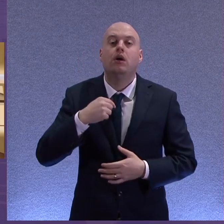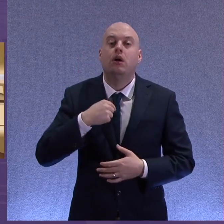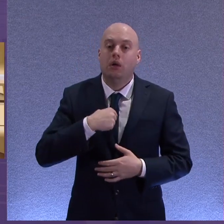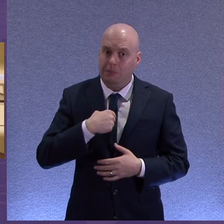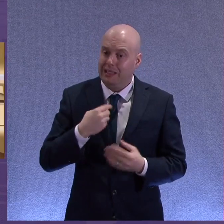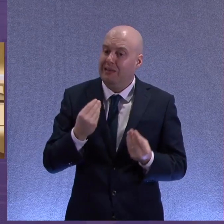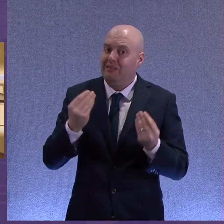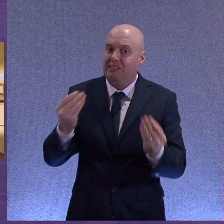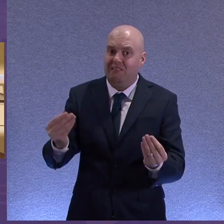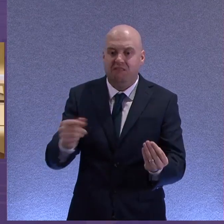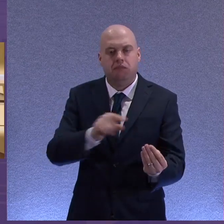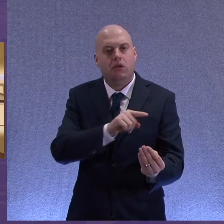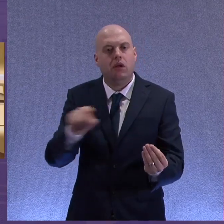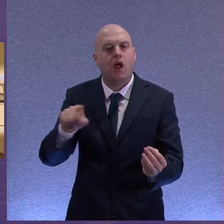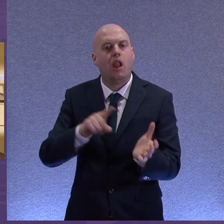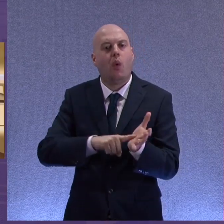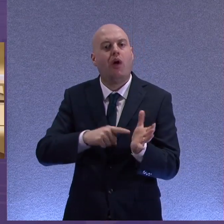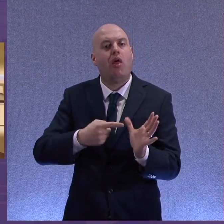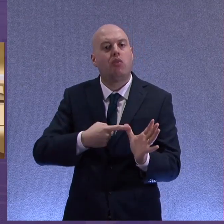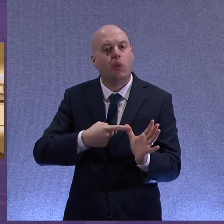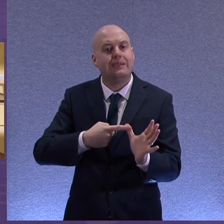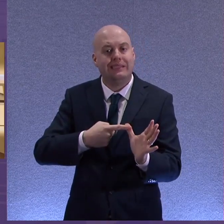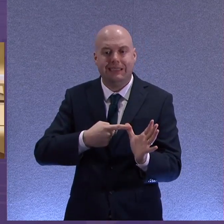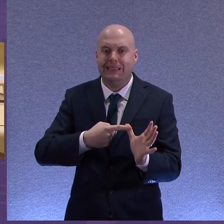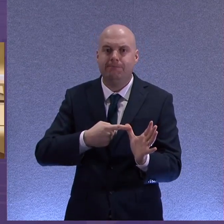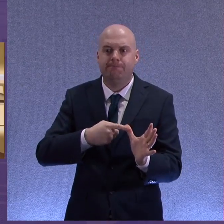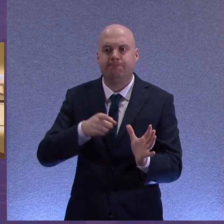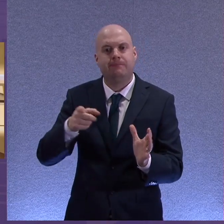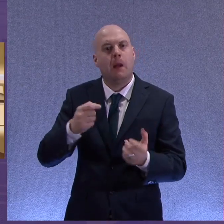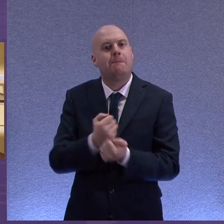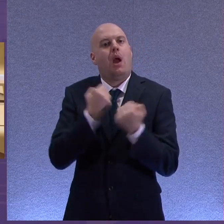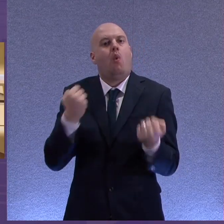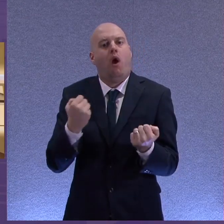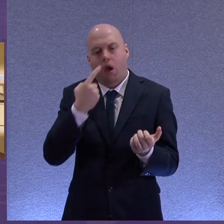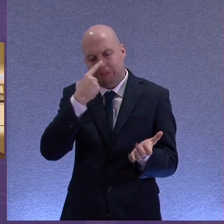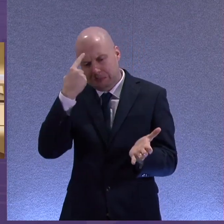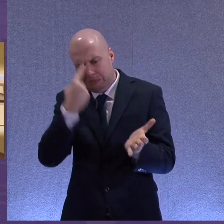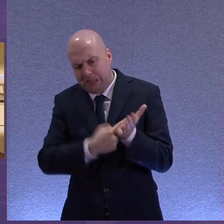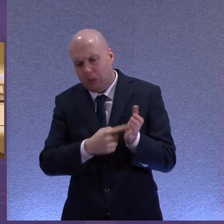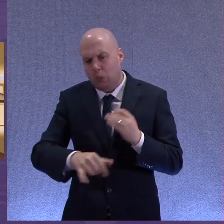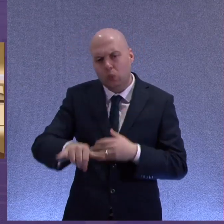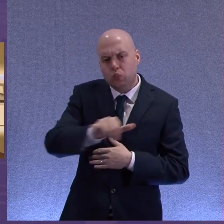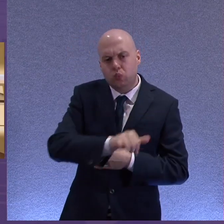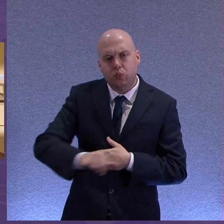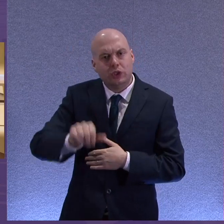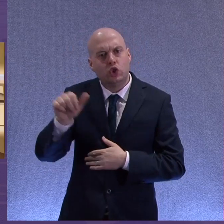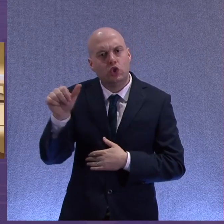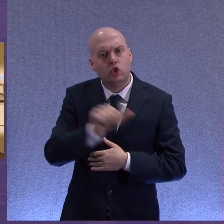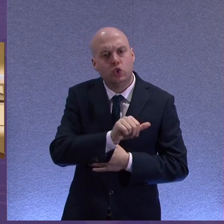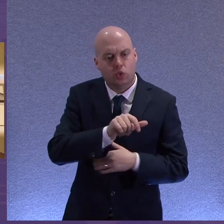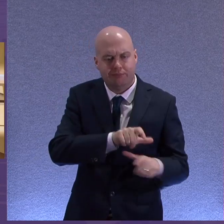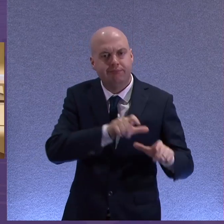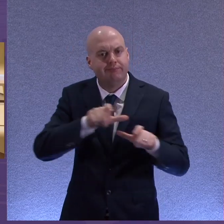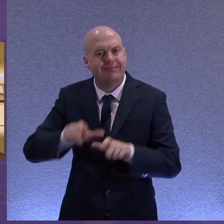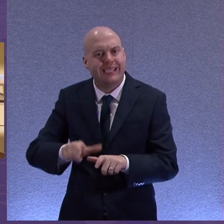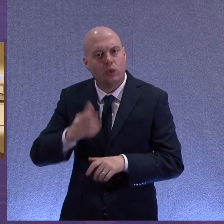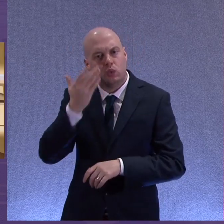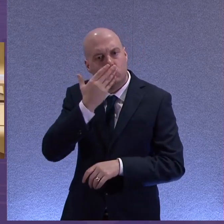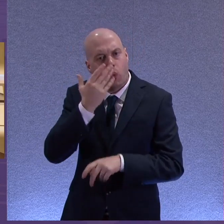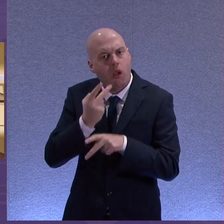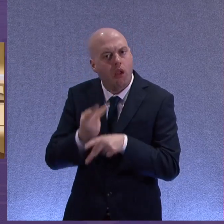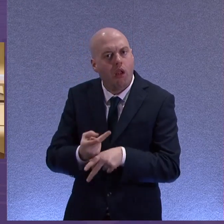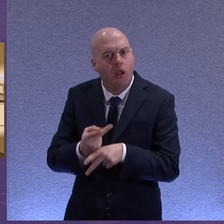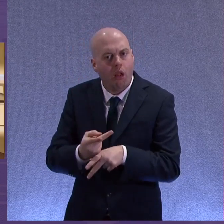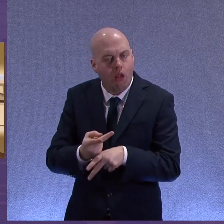local authorities to take into account the circumstances that are presented to them, because in some parts of the country there will be